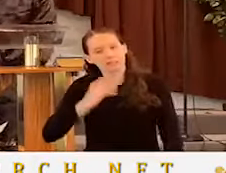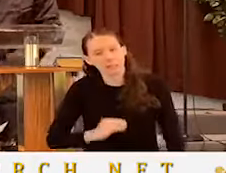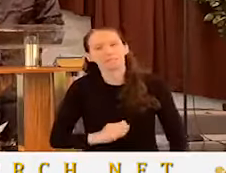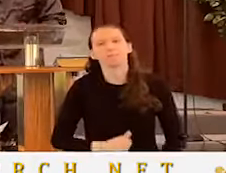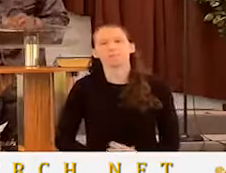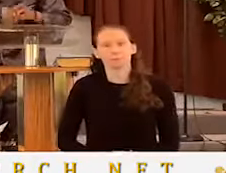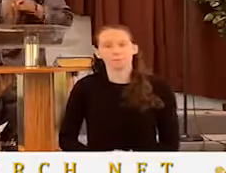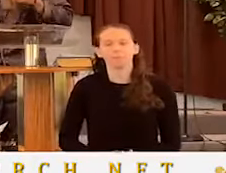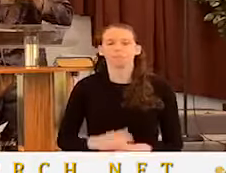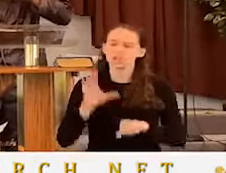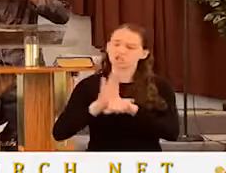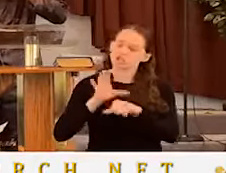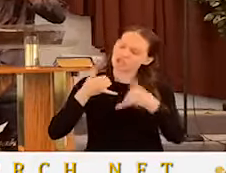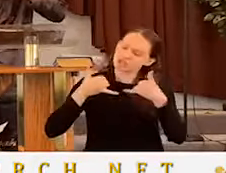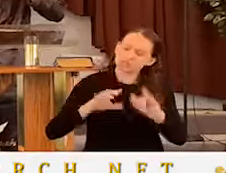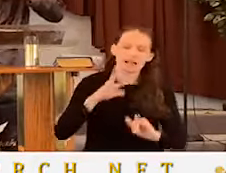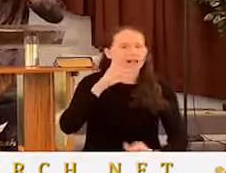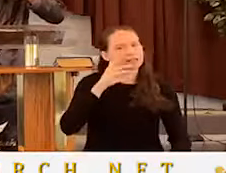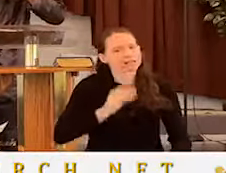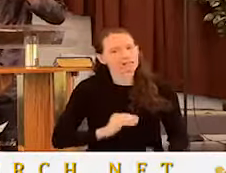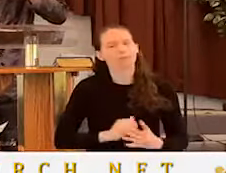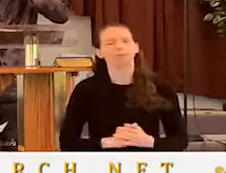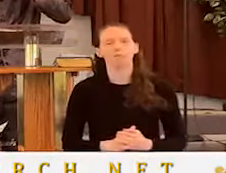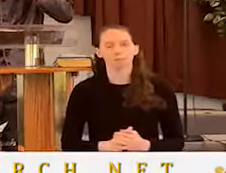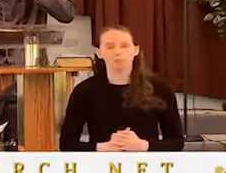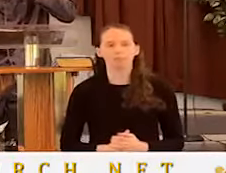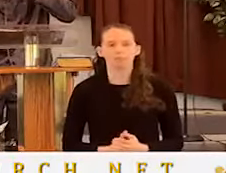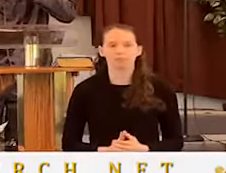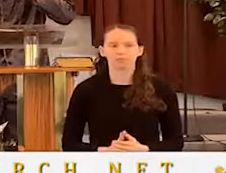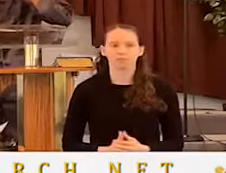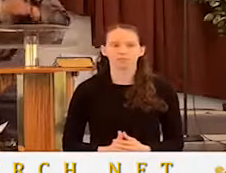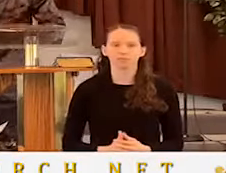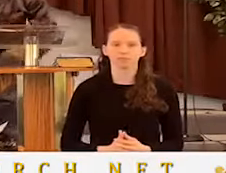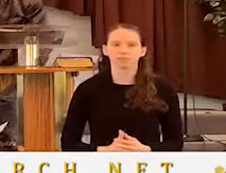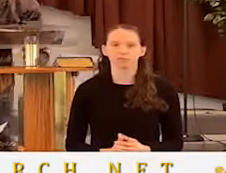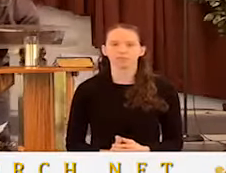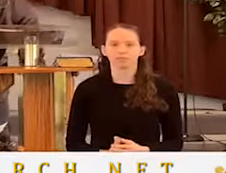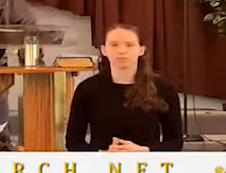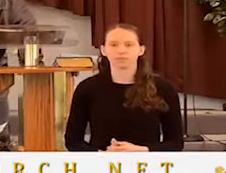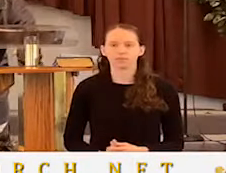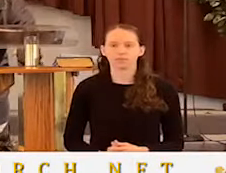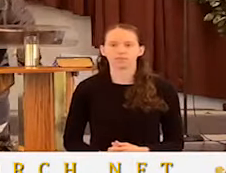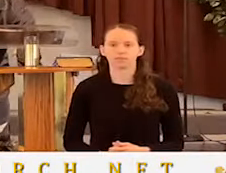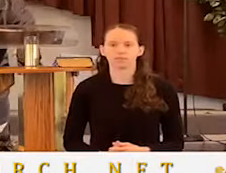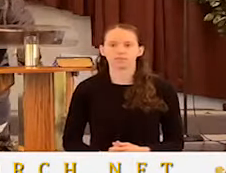asleep. Yeah, the church is still asleep. Go ahead,